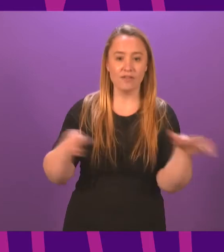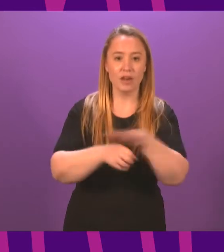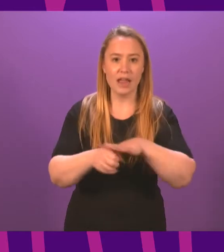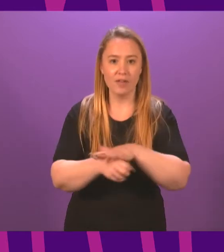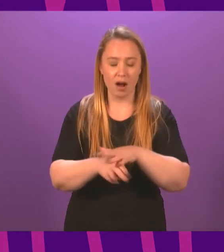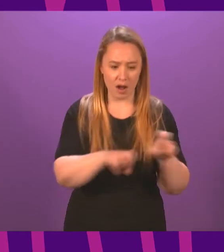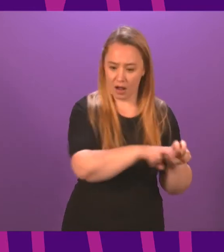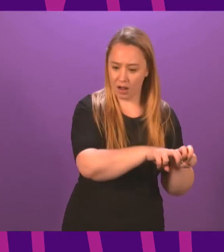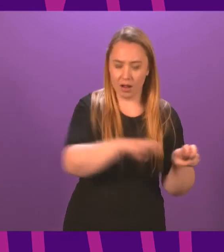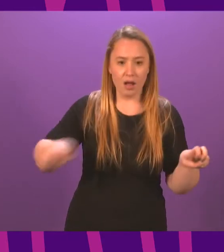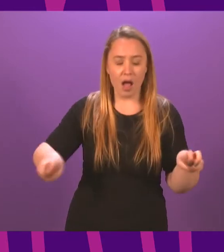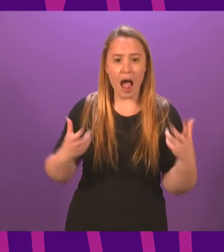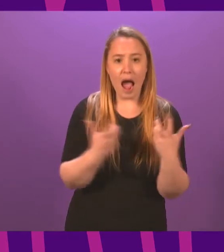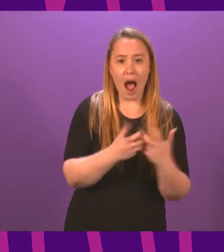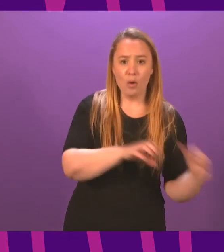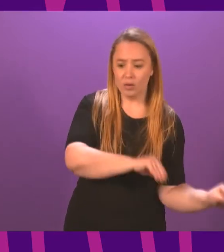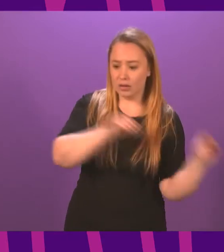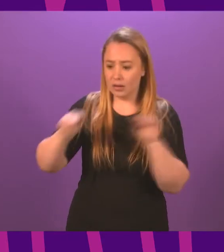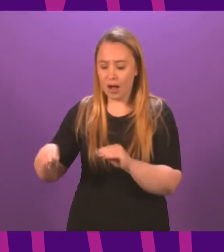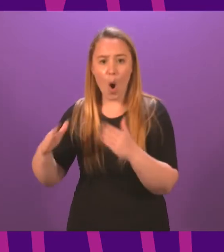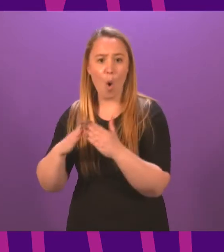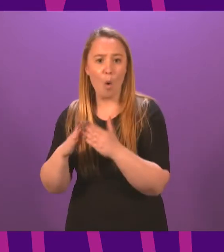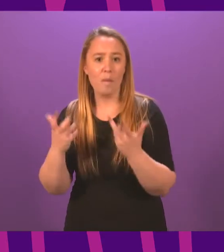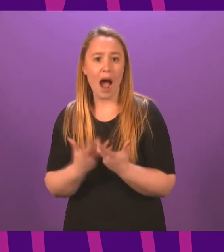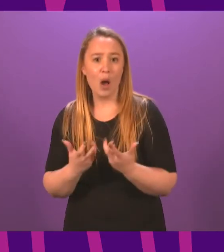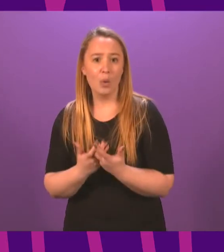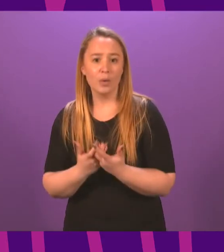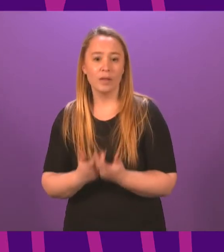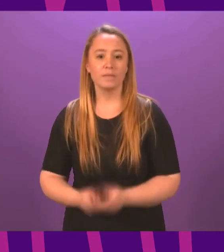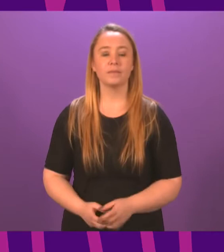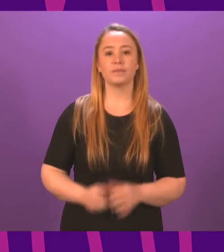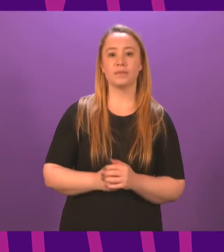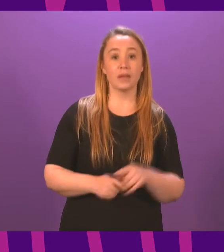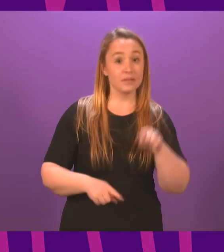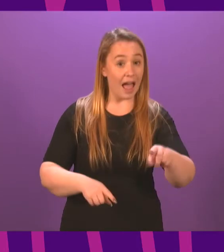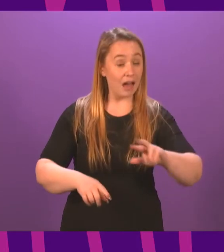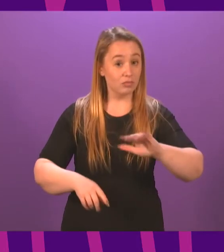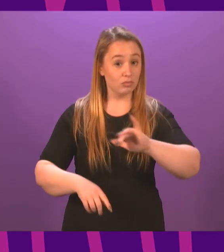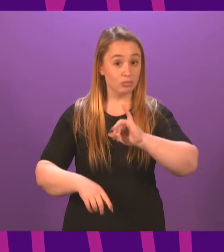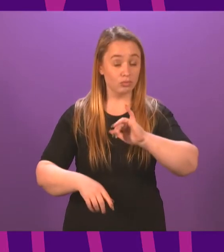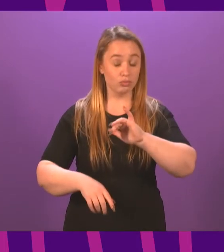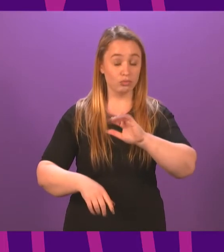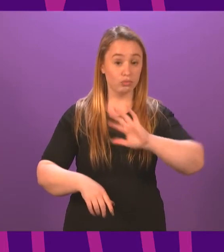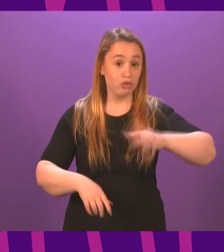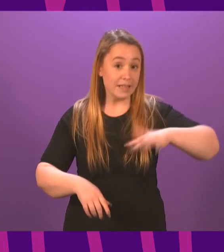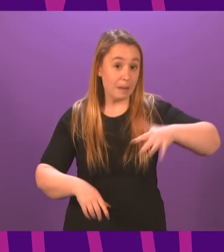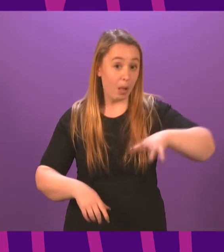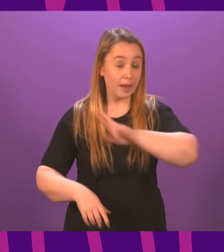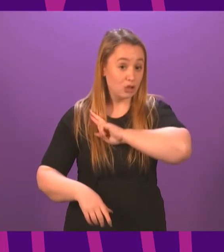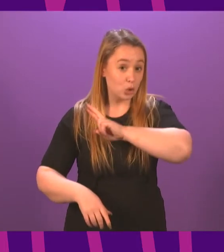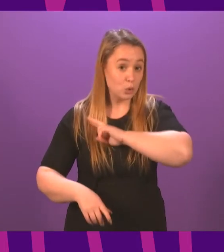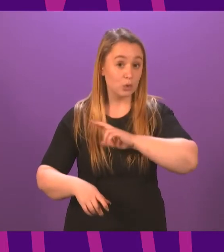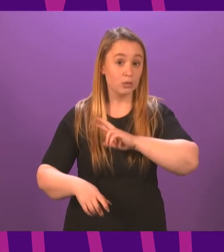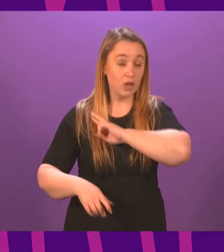area, that is not an exemption in the legislation, but perhaps the Minister will pick that up. And speaking of